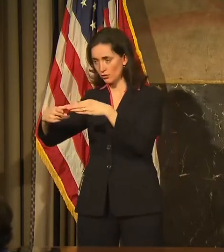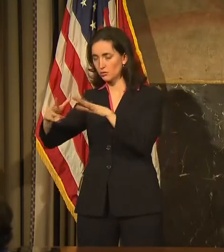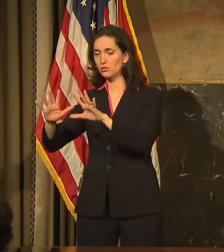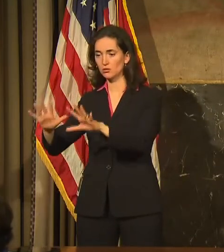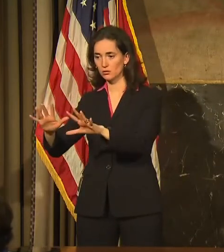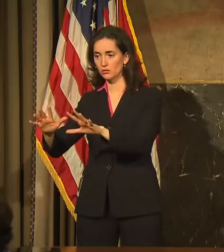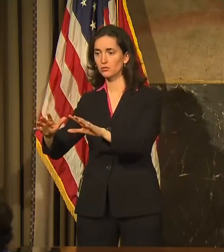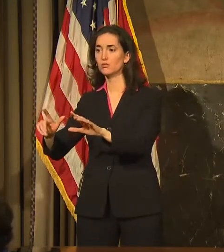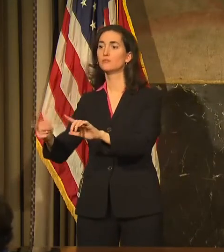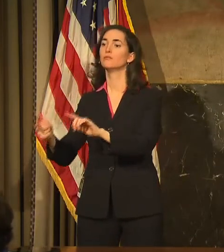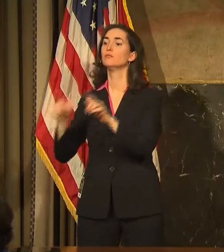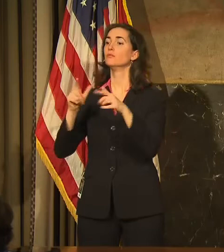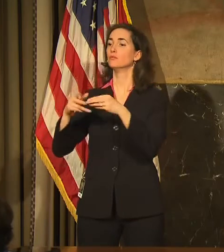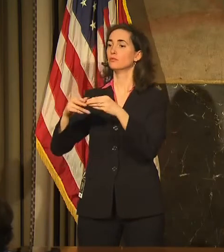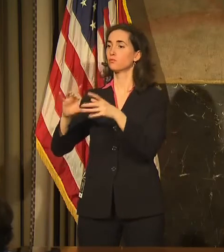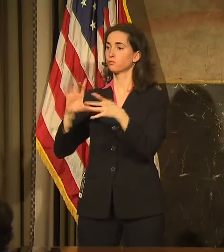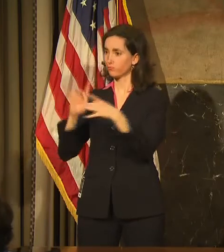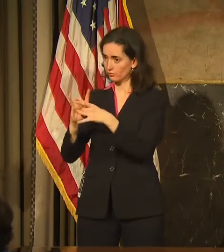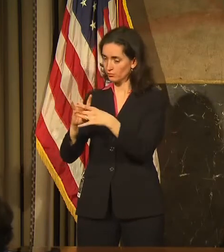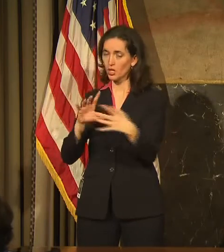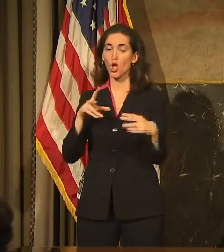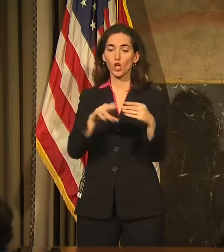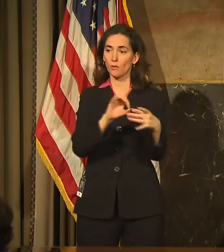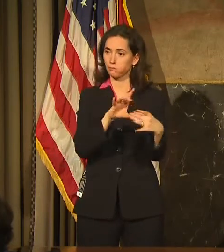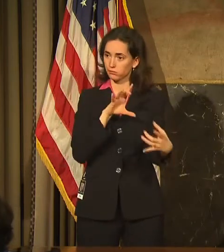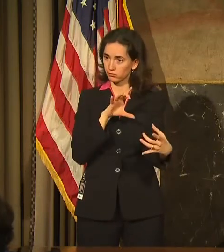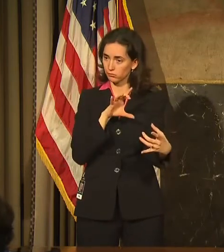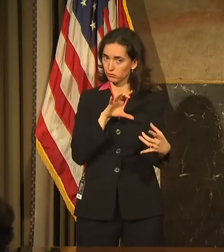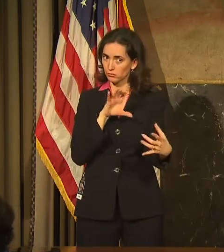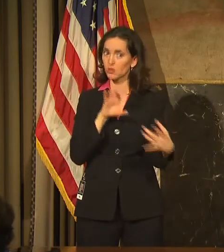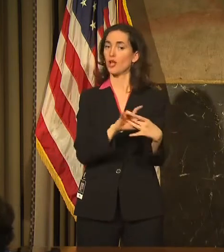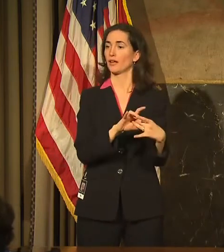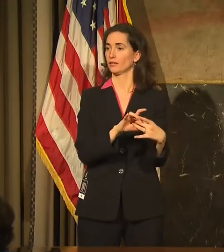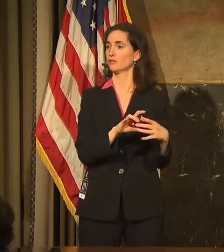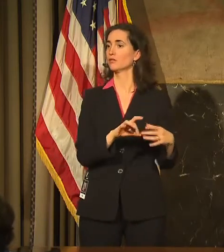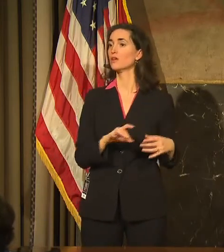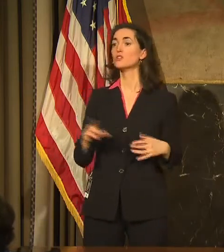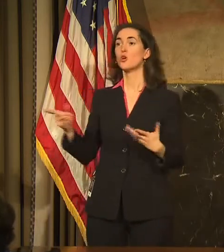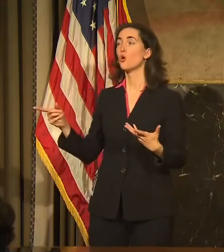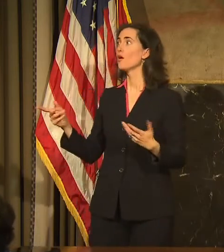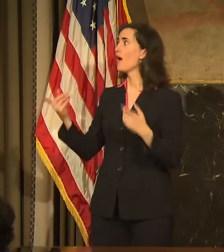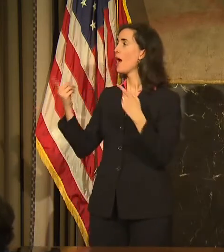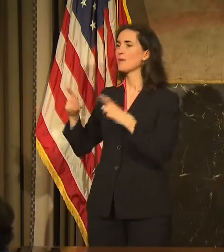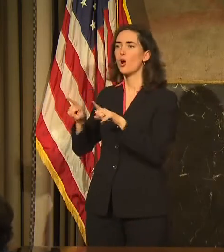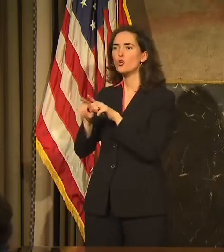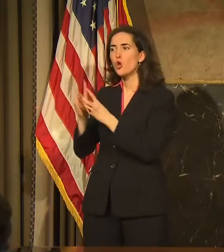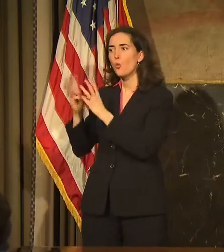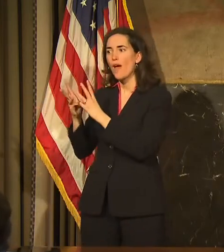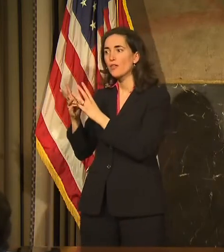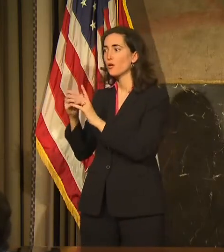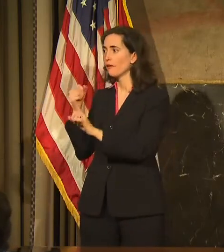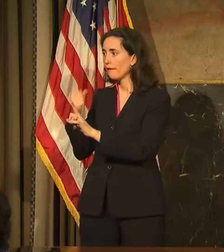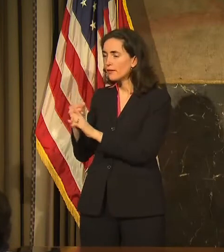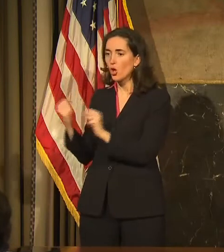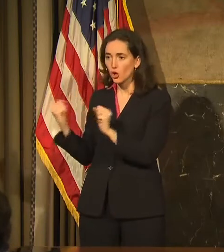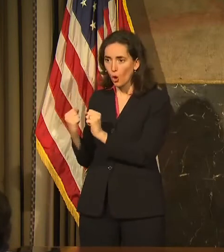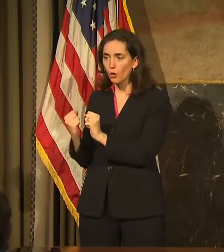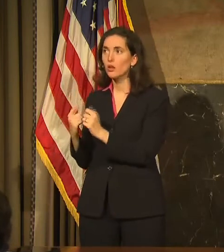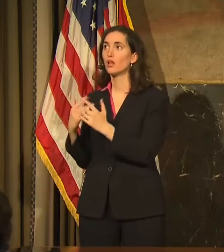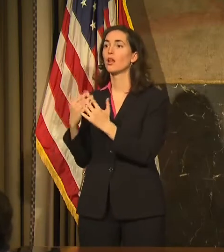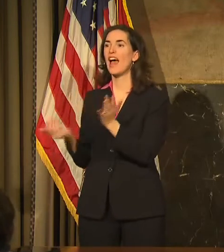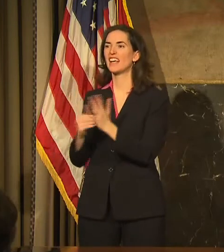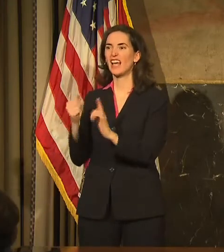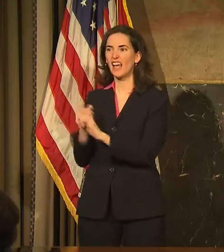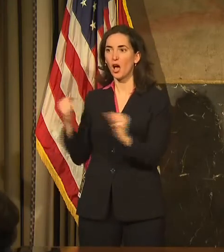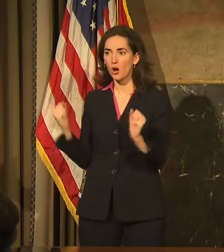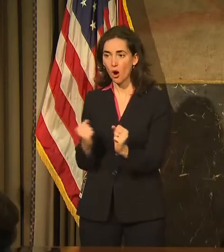weather systems coming at us. And so what they did, they didn't have a choice. They had to do it. It was the right thing to do